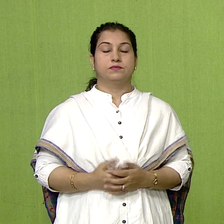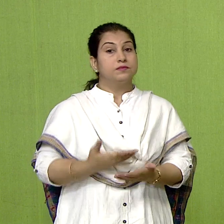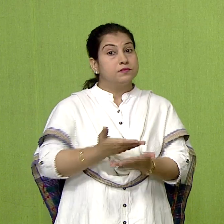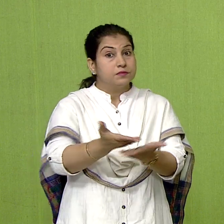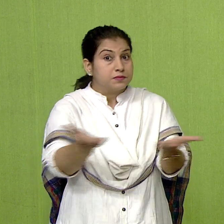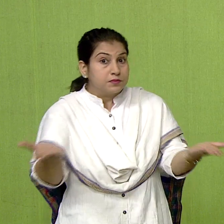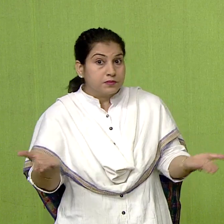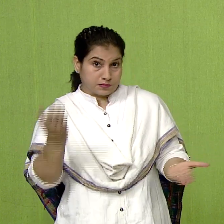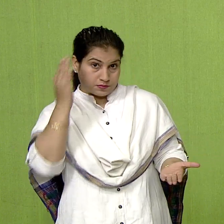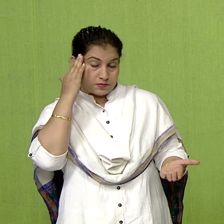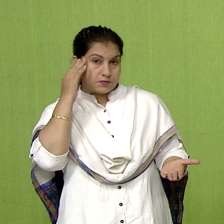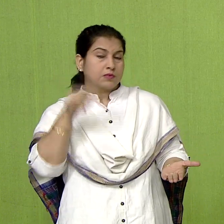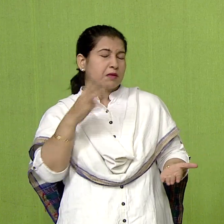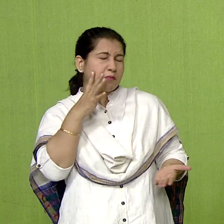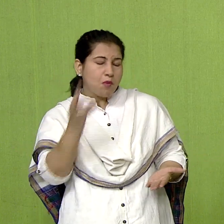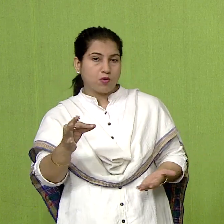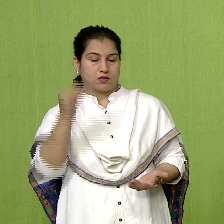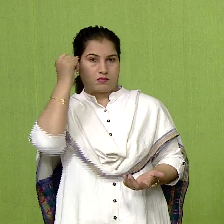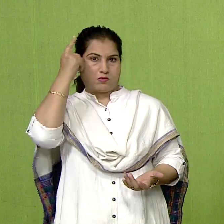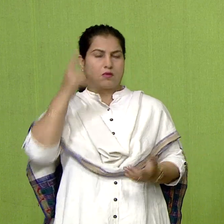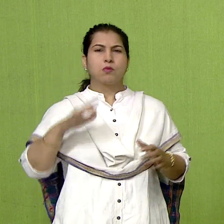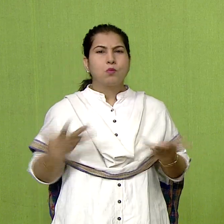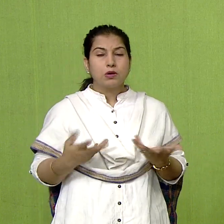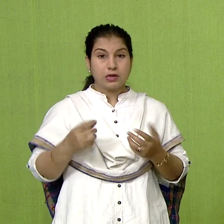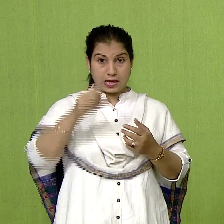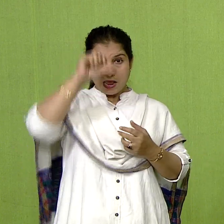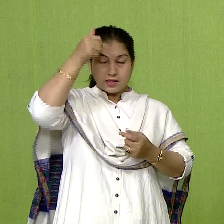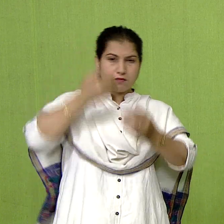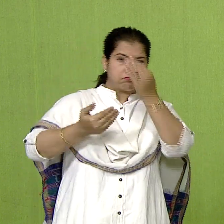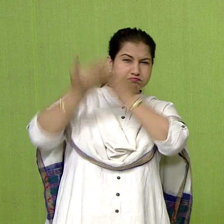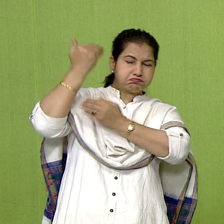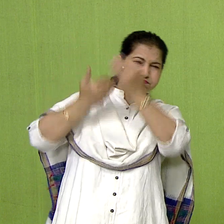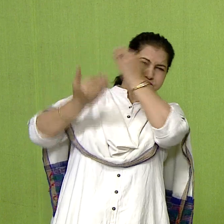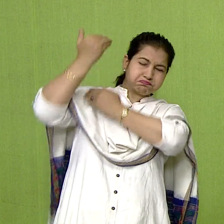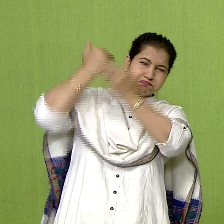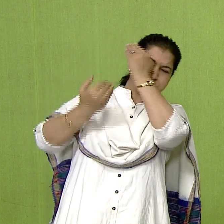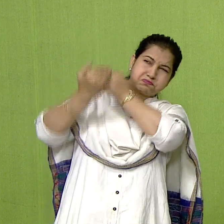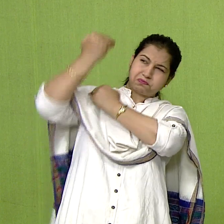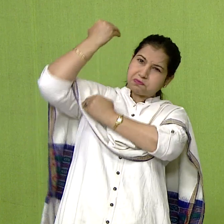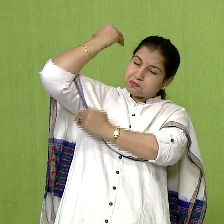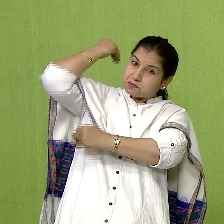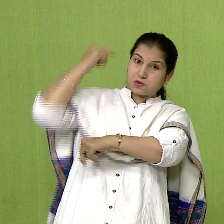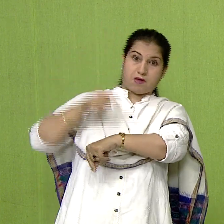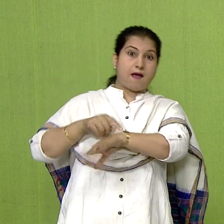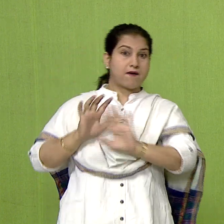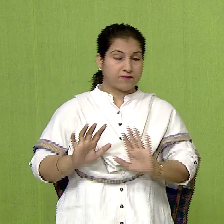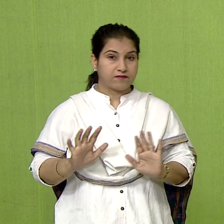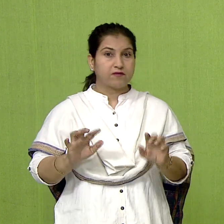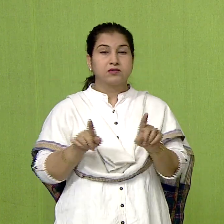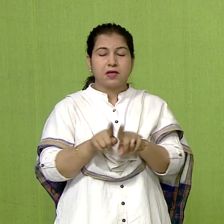Dear learners, it is important to understand that India has a long history and